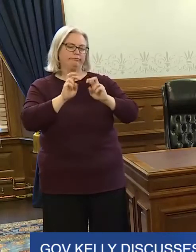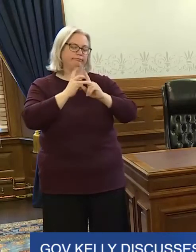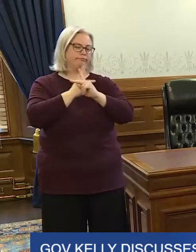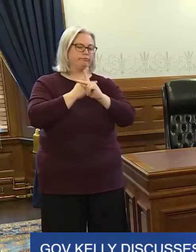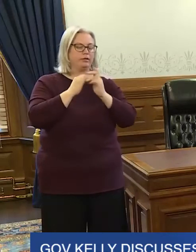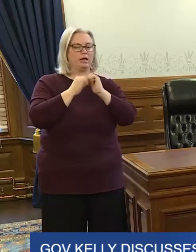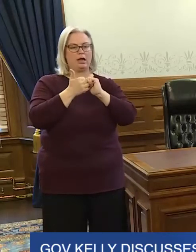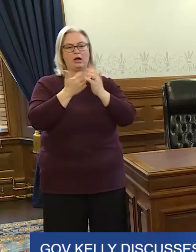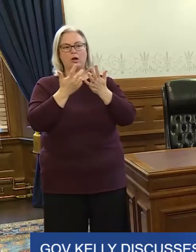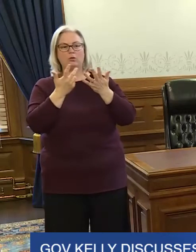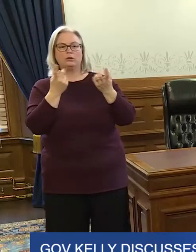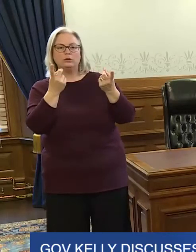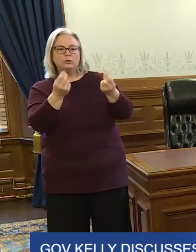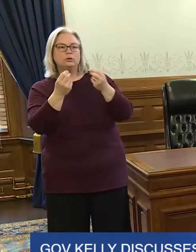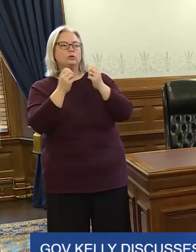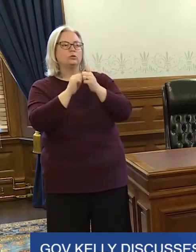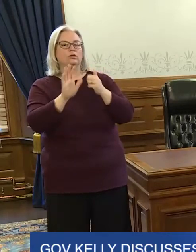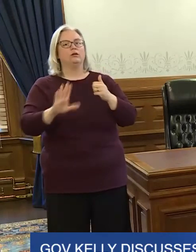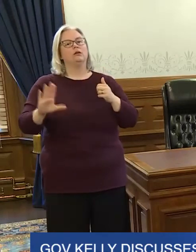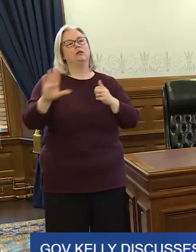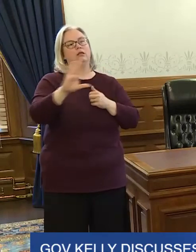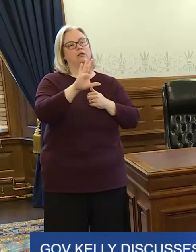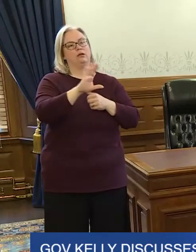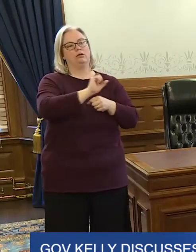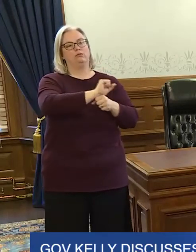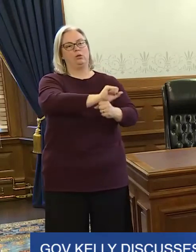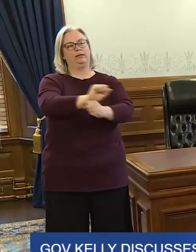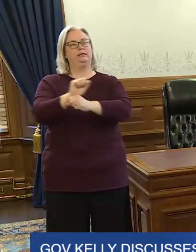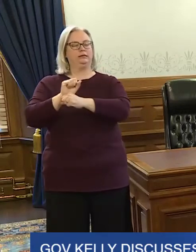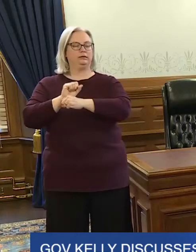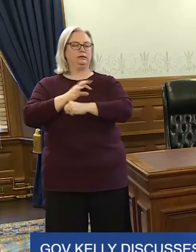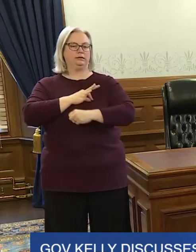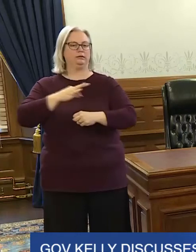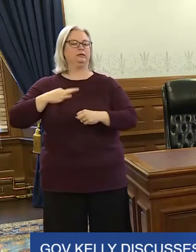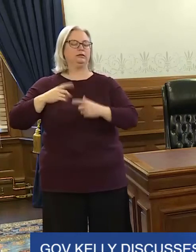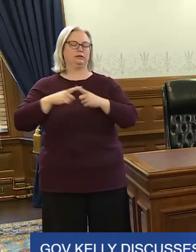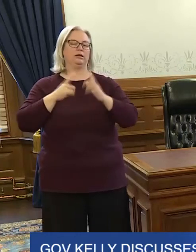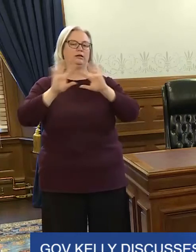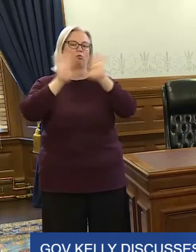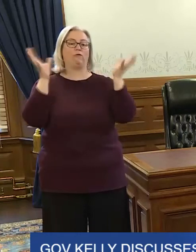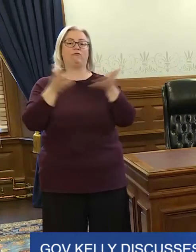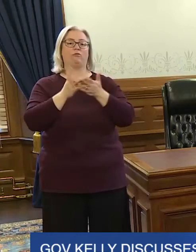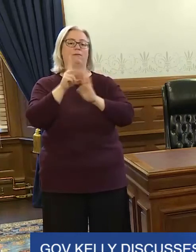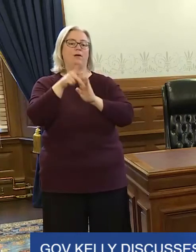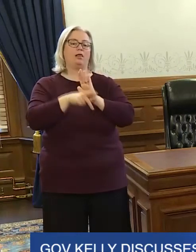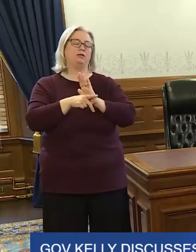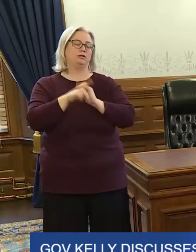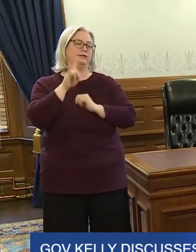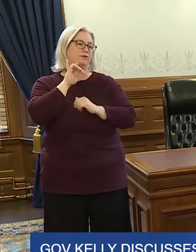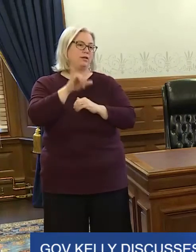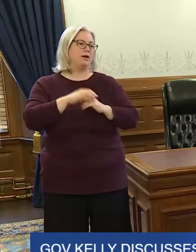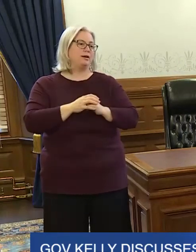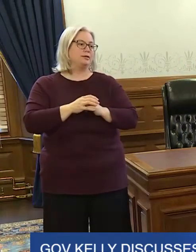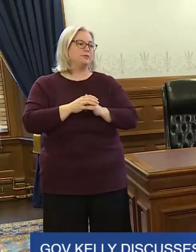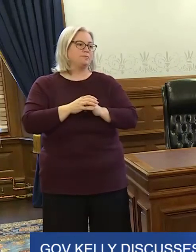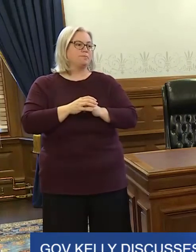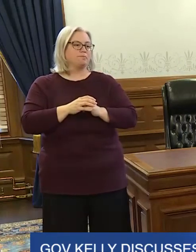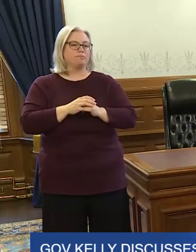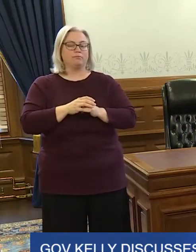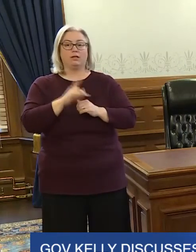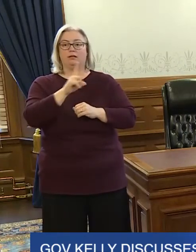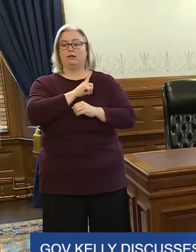out what can happen with their employees, and then overall just a policy for that. You know,